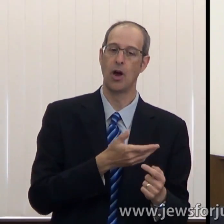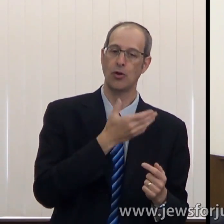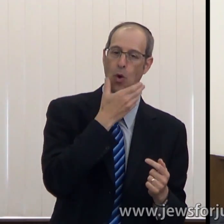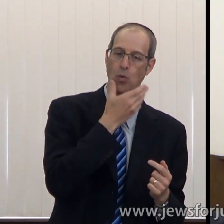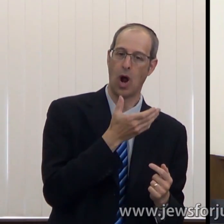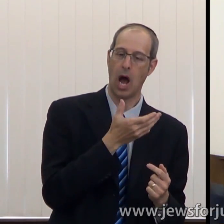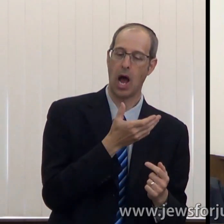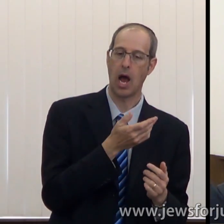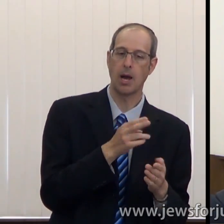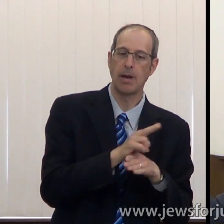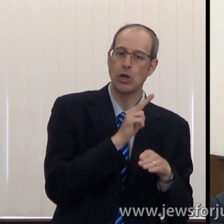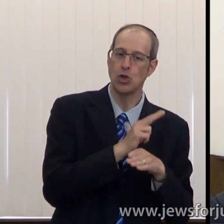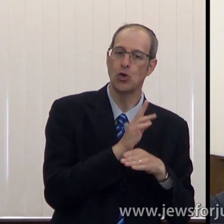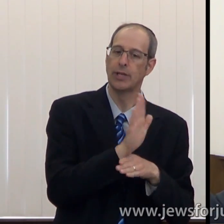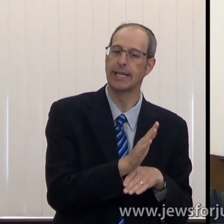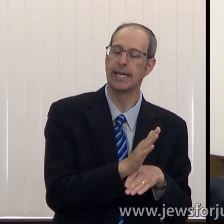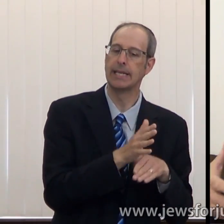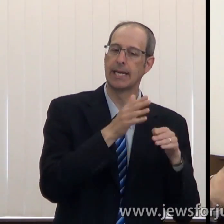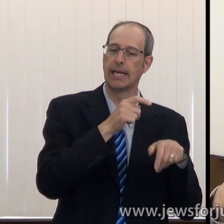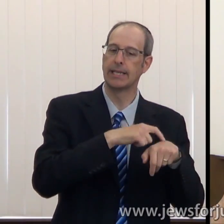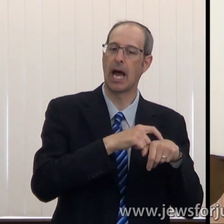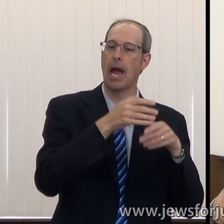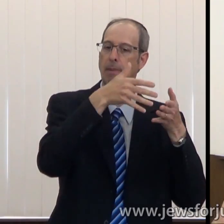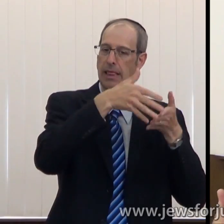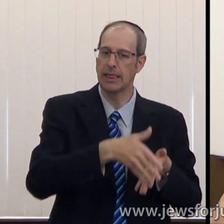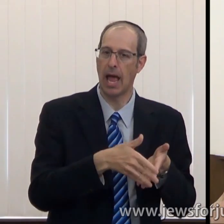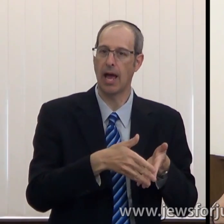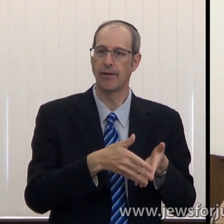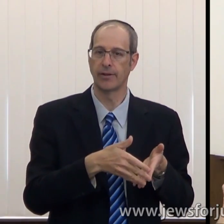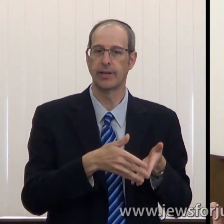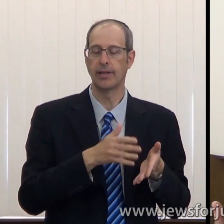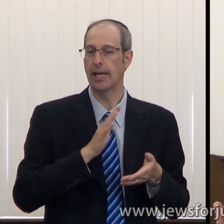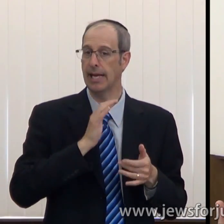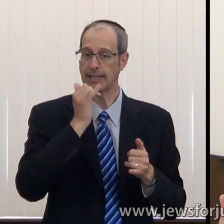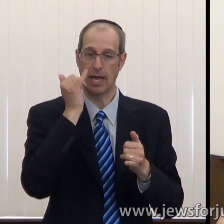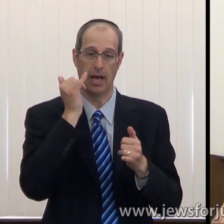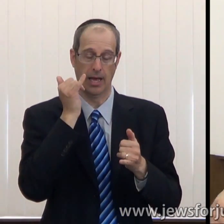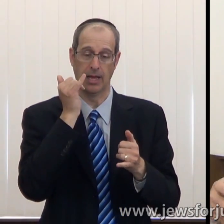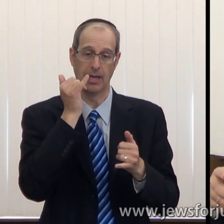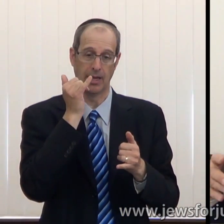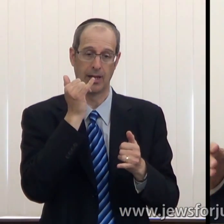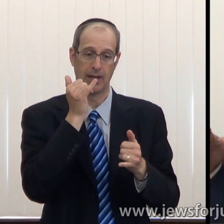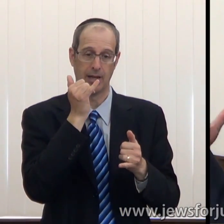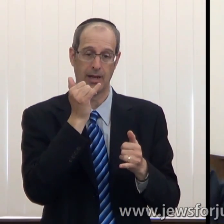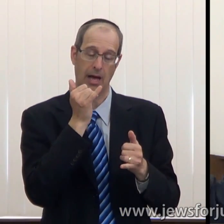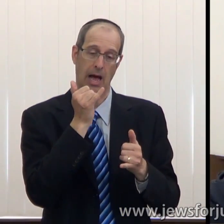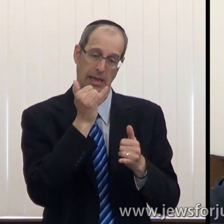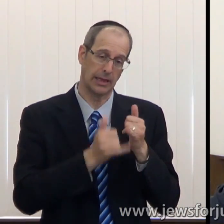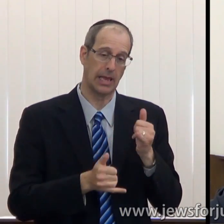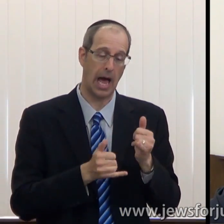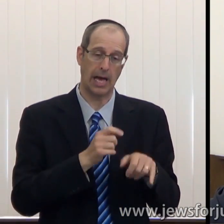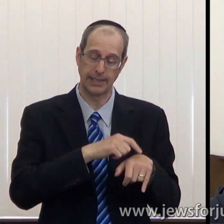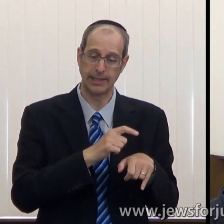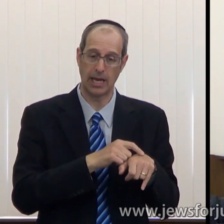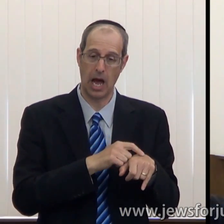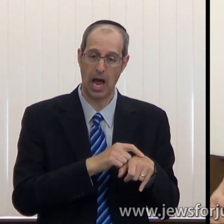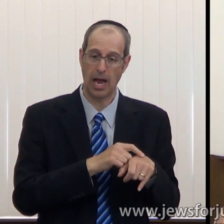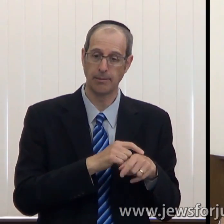last few hours of his life, that's how he spent the last few hours of his life, calming this